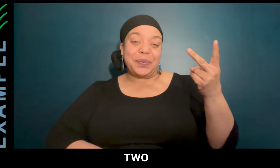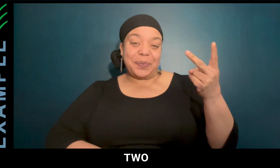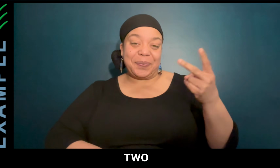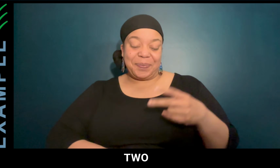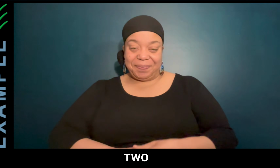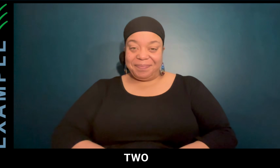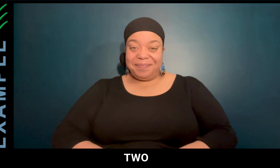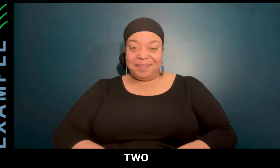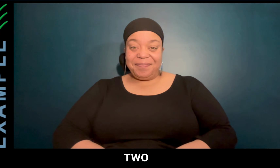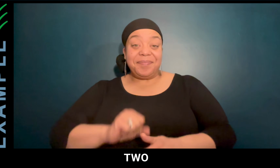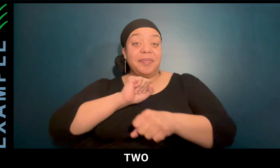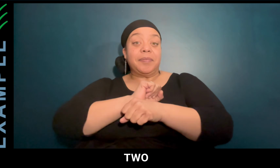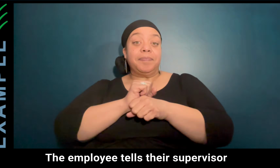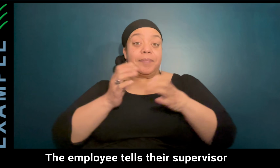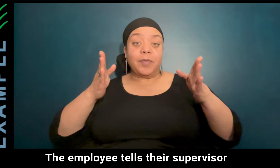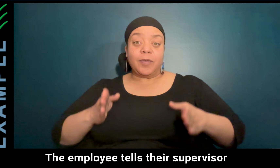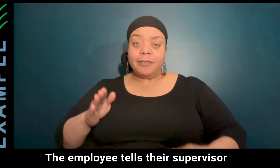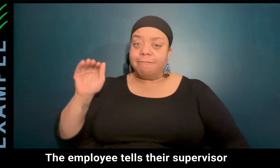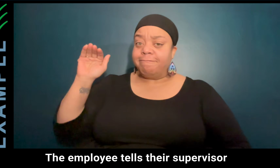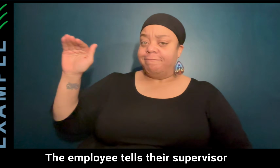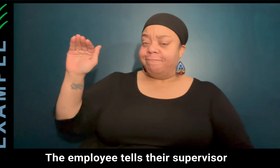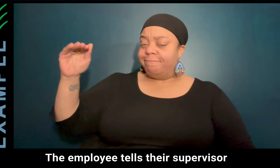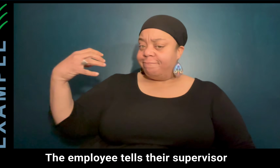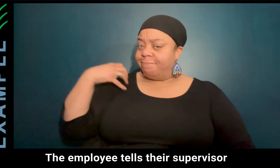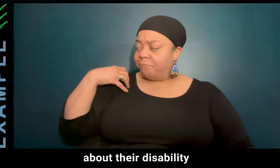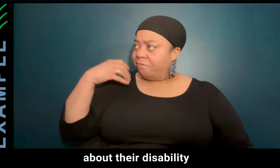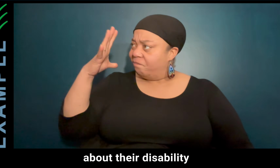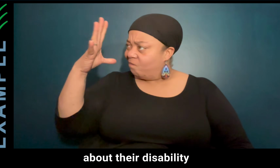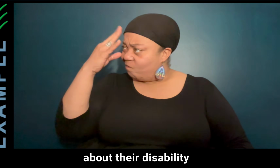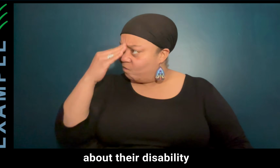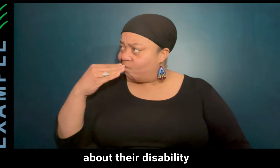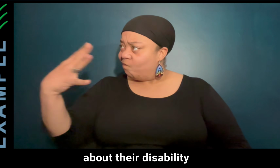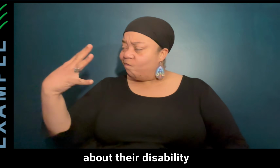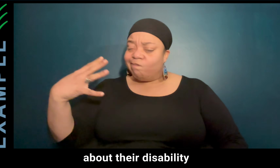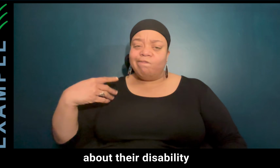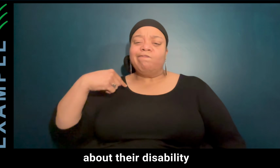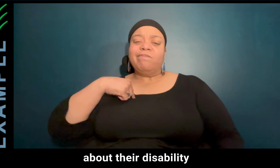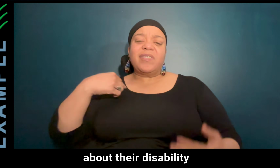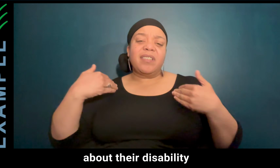Two, the employee tells their supervisor about their disability.